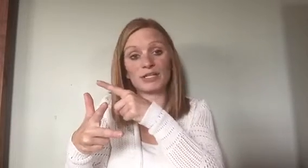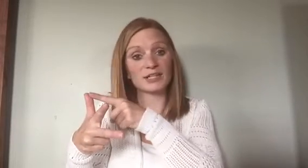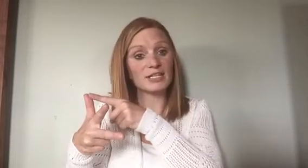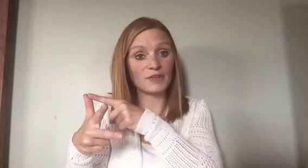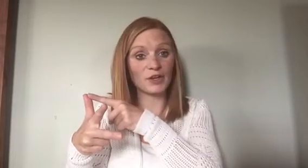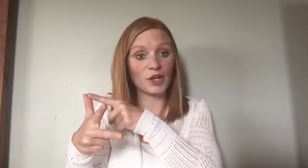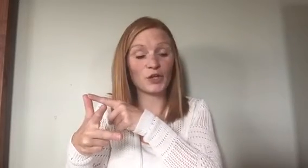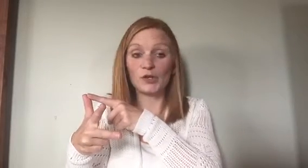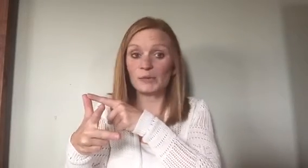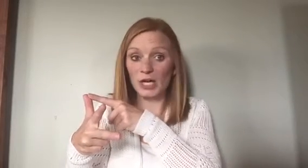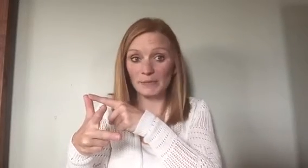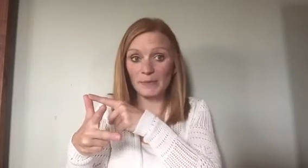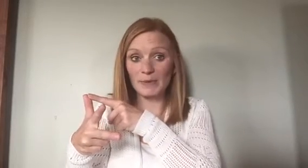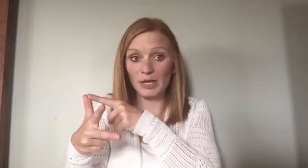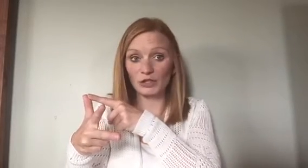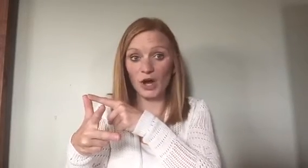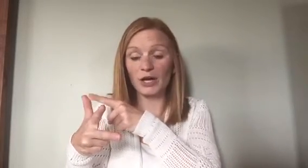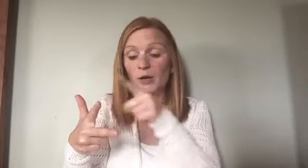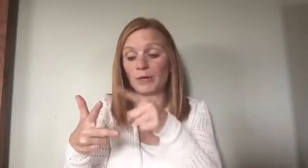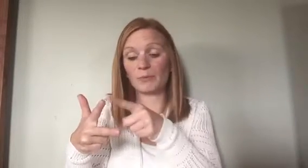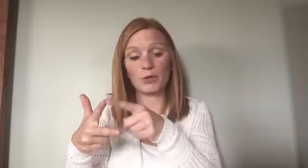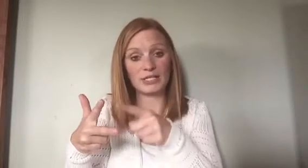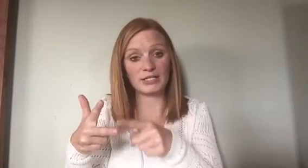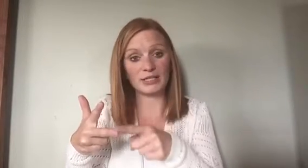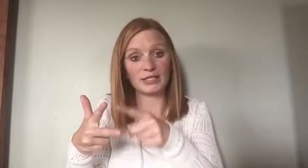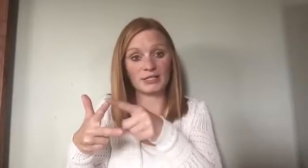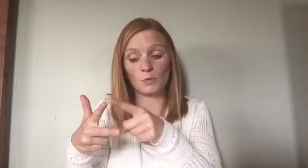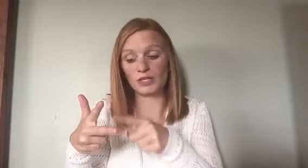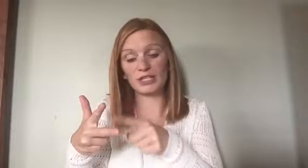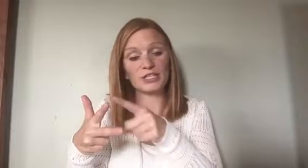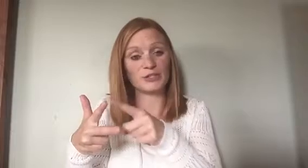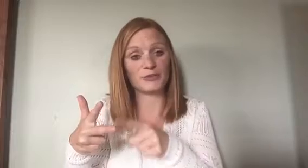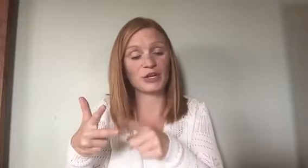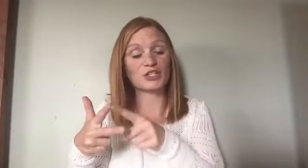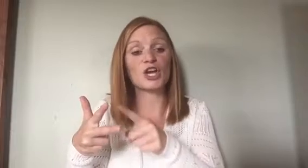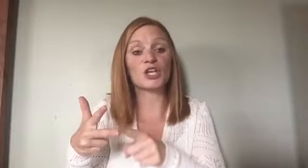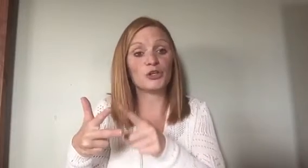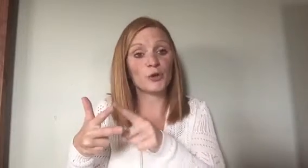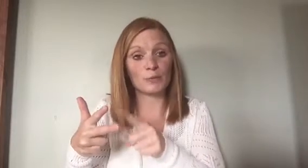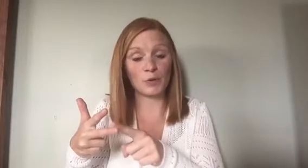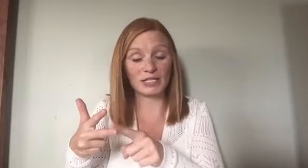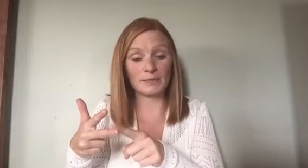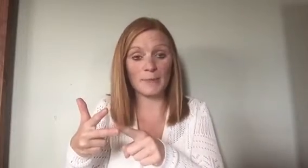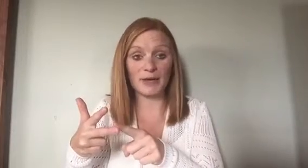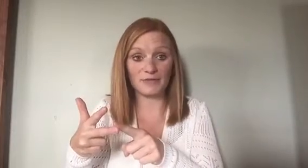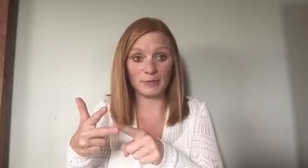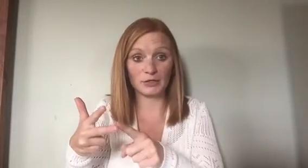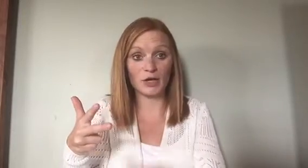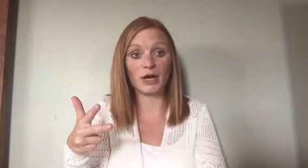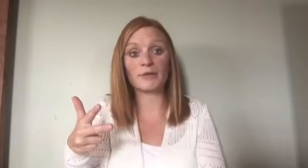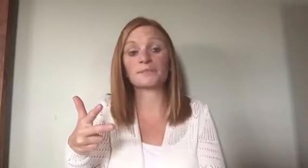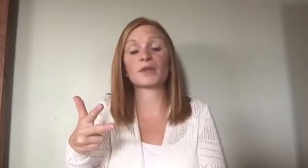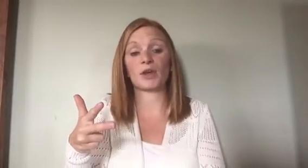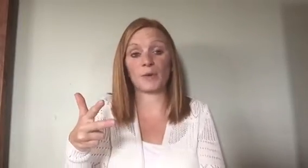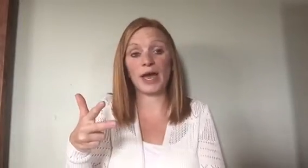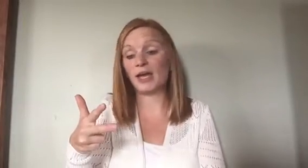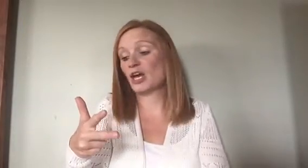to this finger, you know I'm talking about my male dog. When I'm pointing to one of these 2 fingers, you know I'm pointing about my female dog. Okay? So I